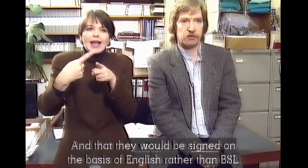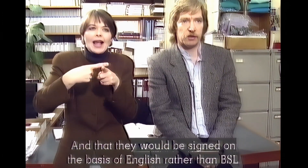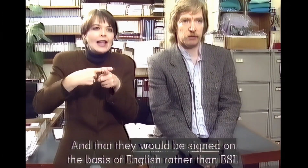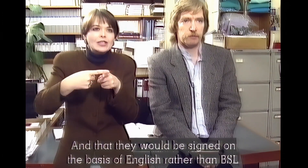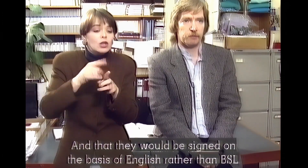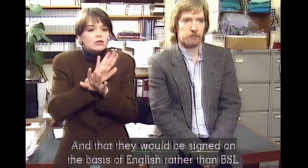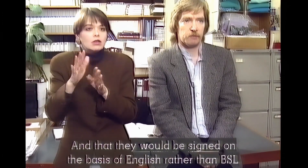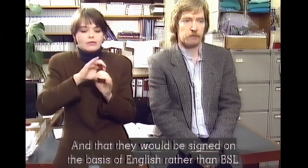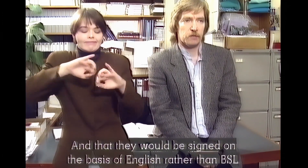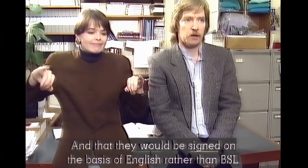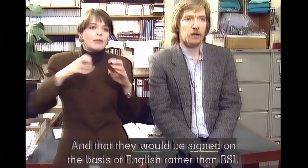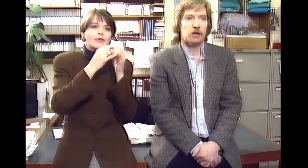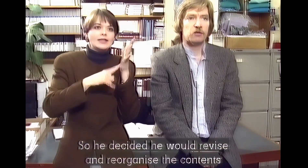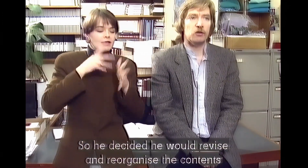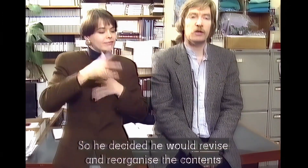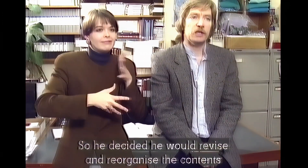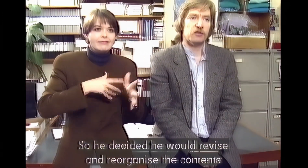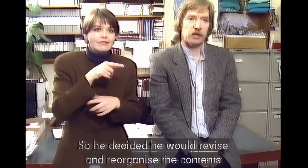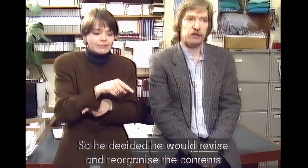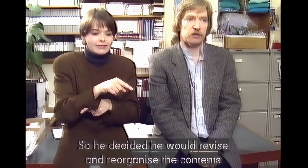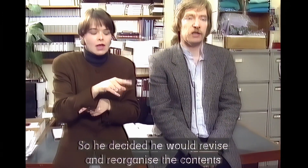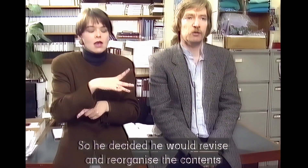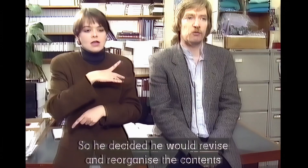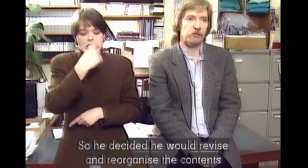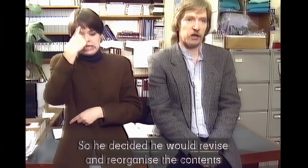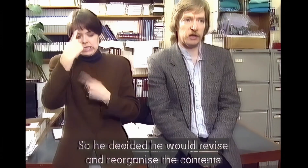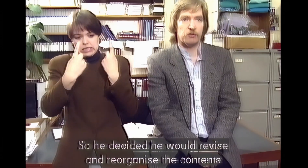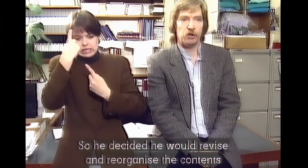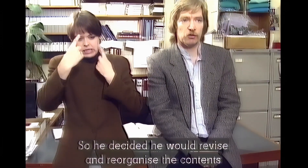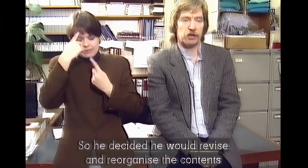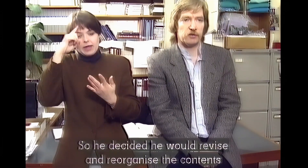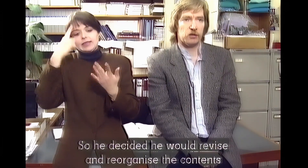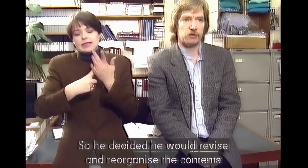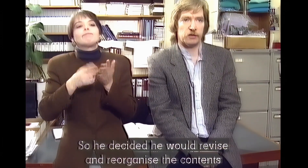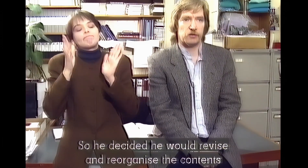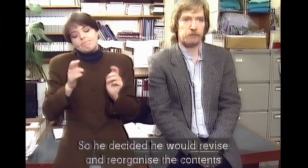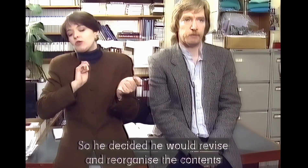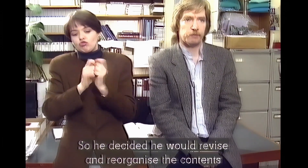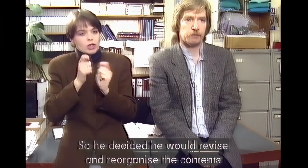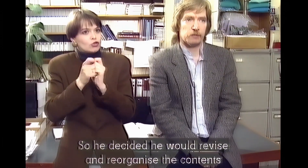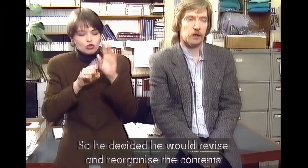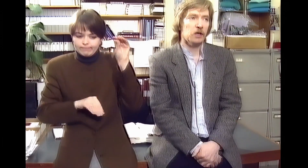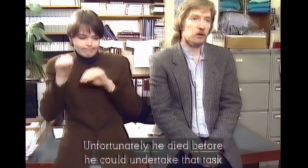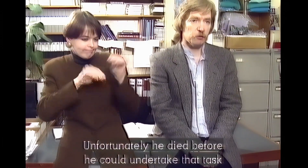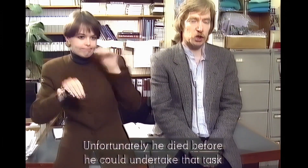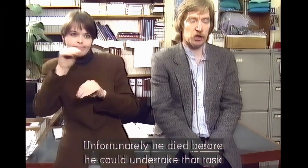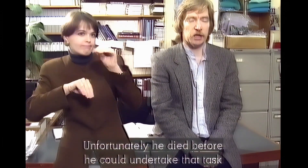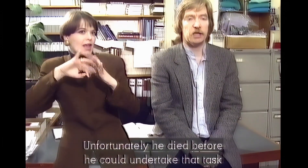BSL. So he decided he would revise and reorganize the contents. Unfortunately, he